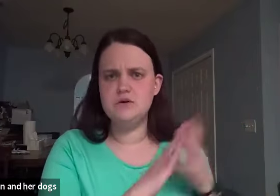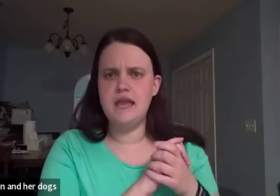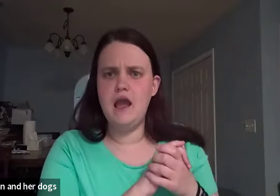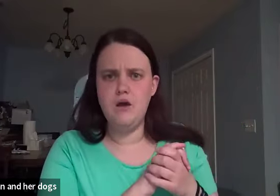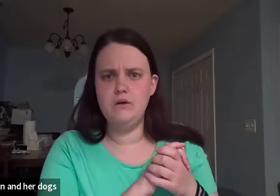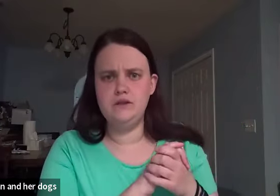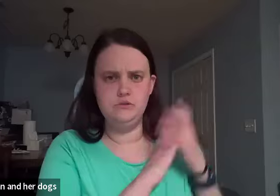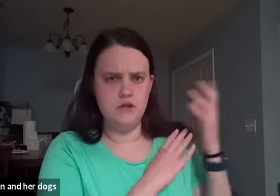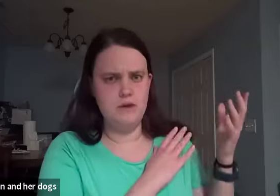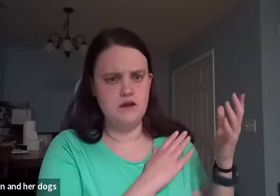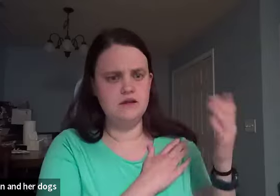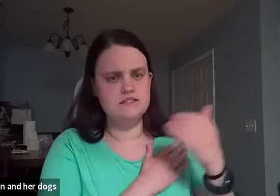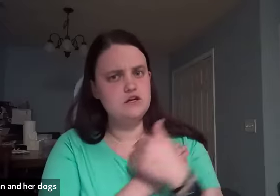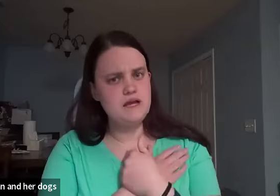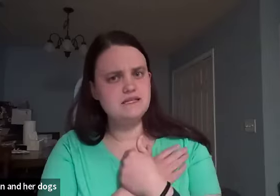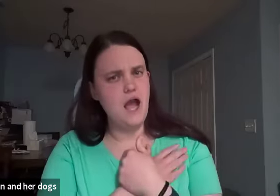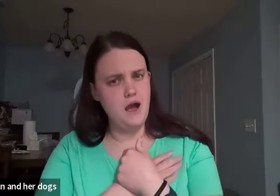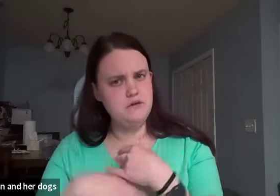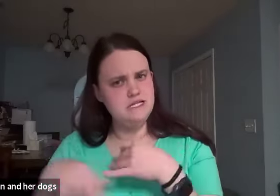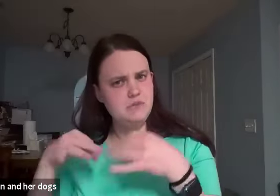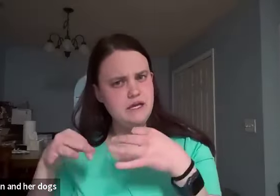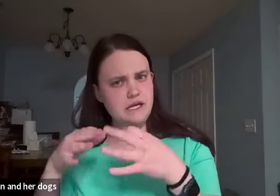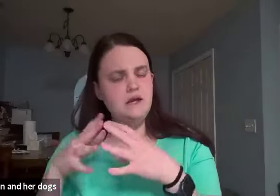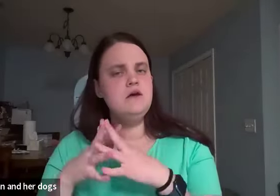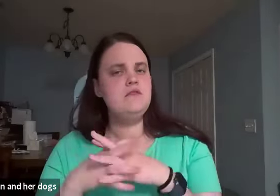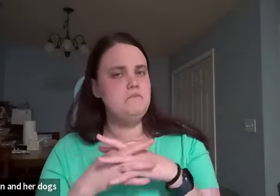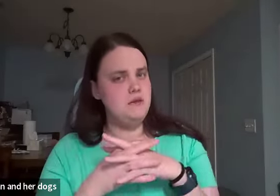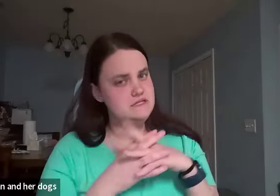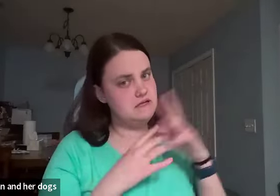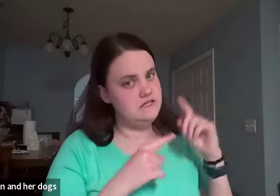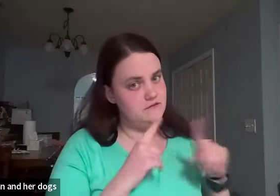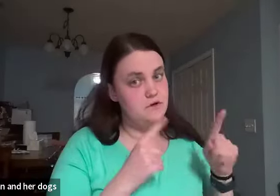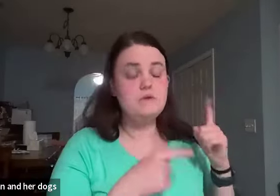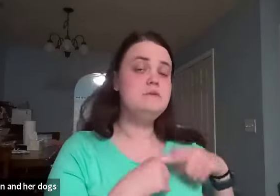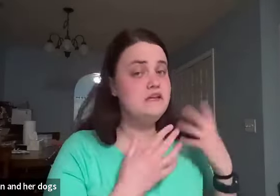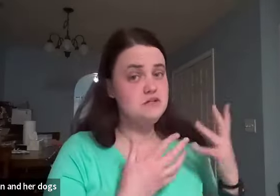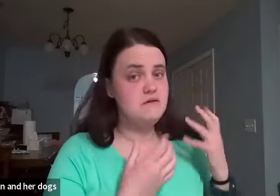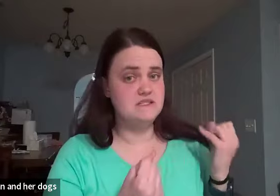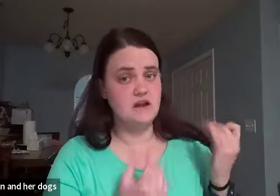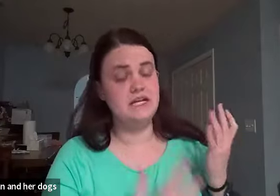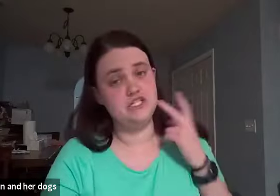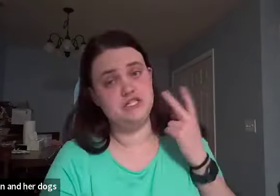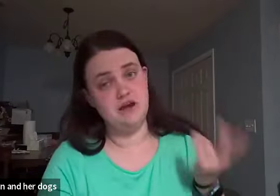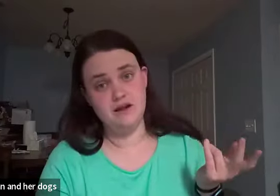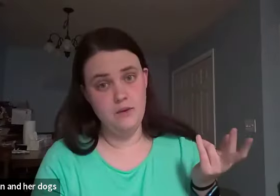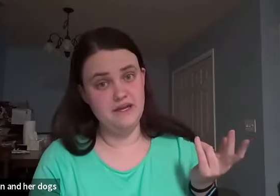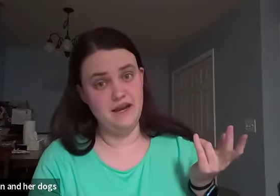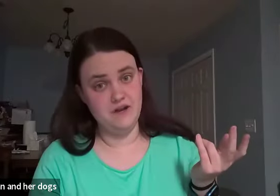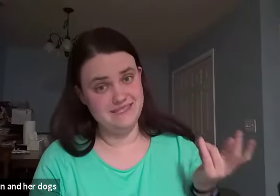visual of like how you would go about it. Because there are ways like I would explain it that may be slightly different, or maybe they do have a sign, it's just not common and I've not